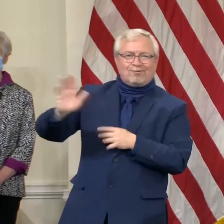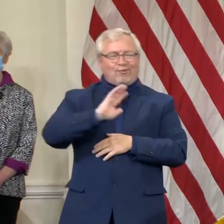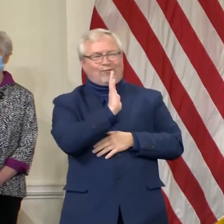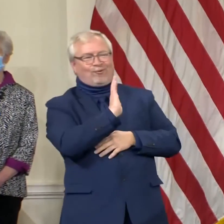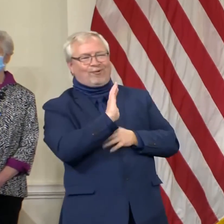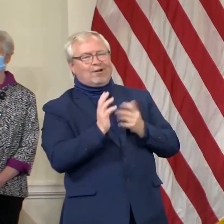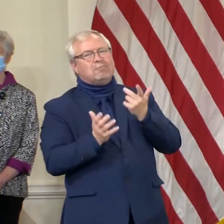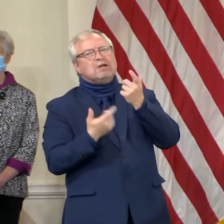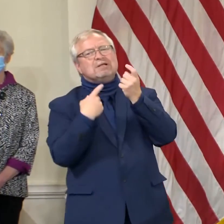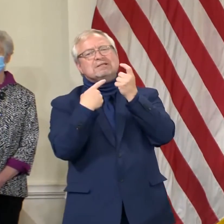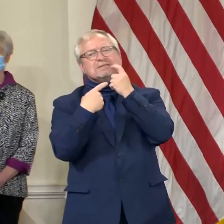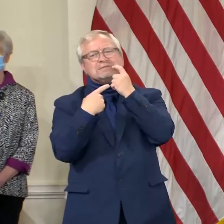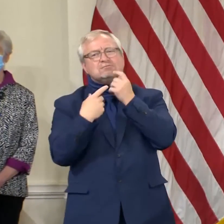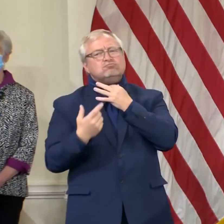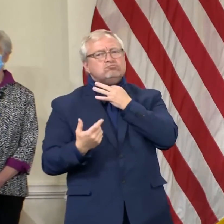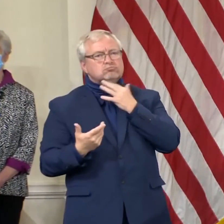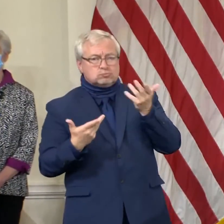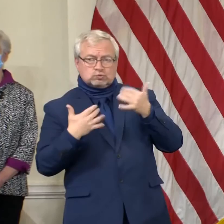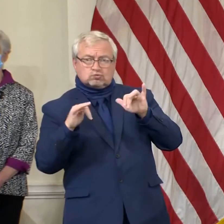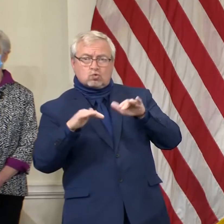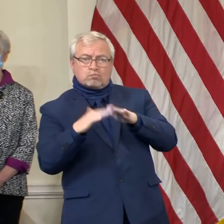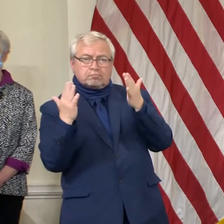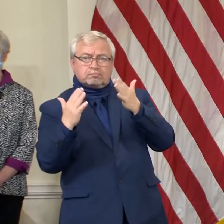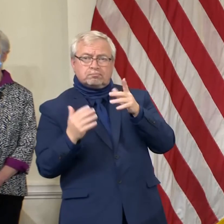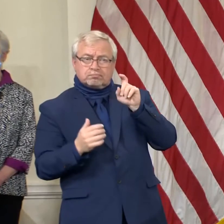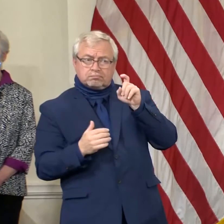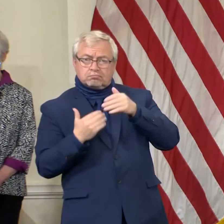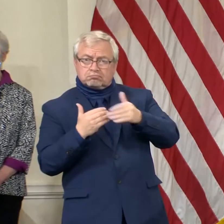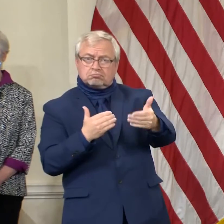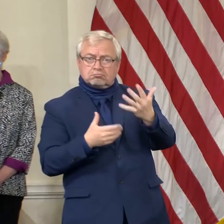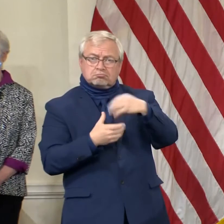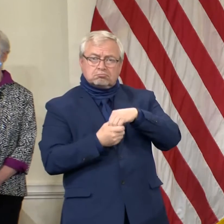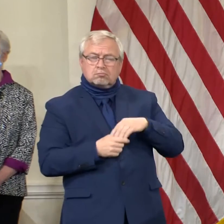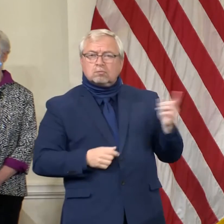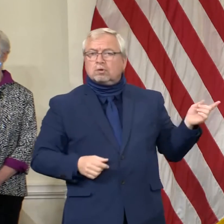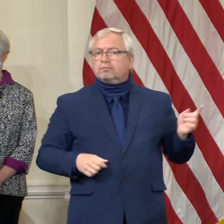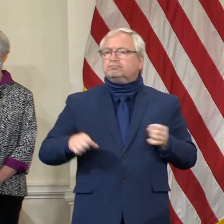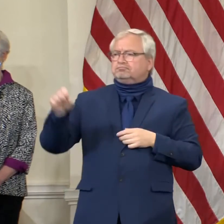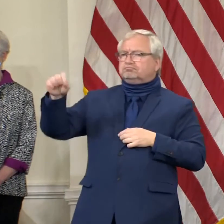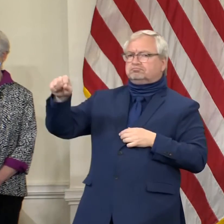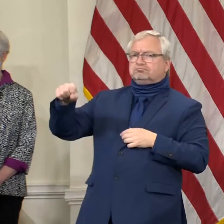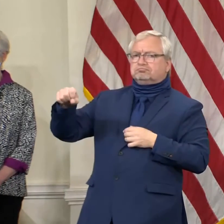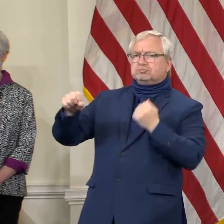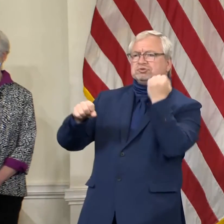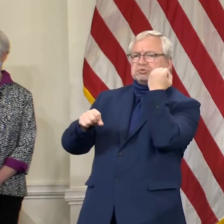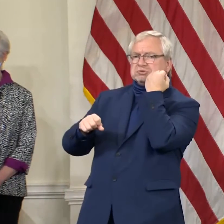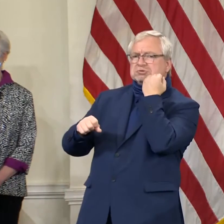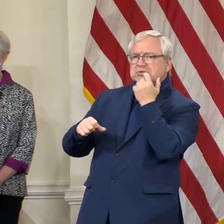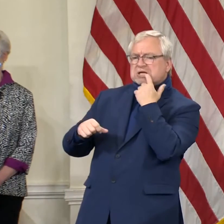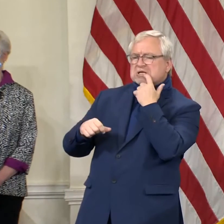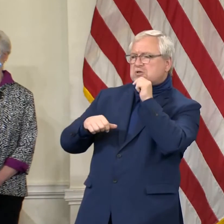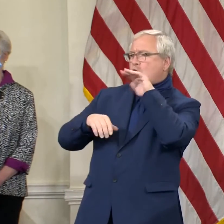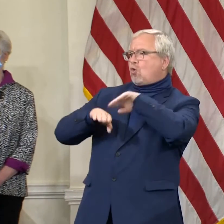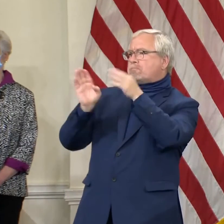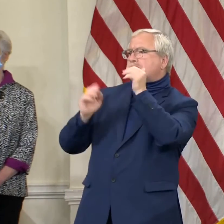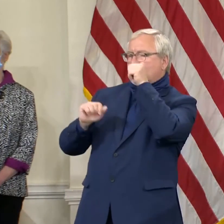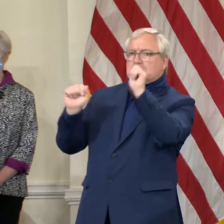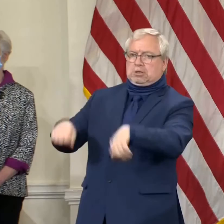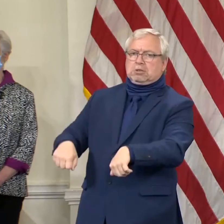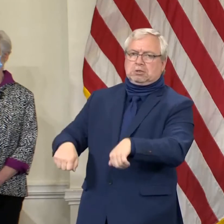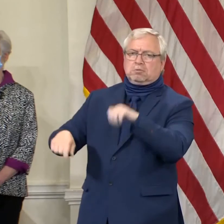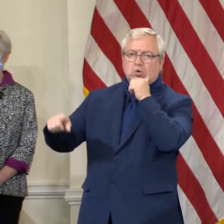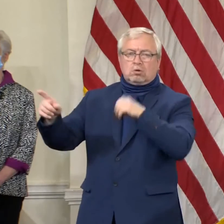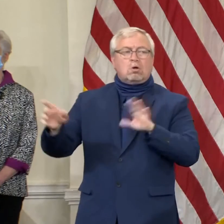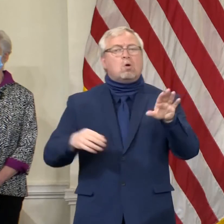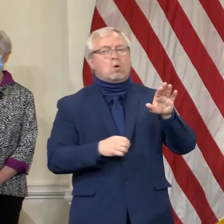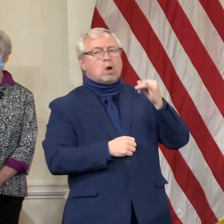No, so dentists are included in the Yes. order for tomorrow. Yes. Okay, and if this trend continues,